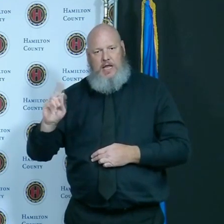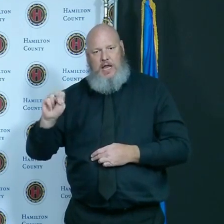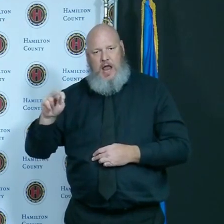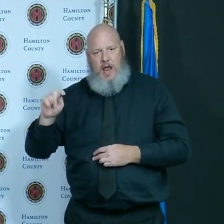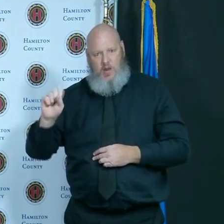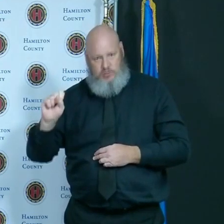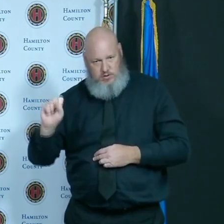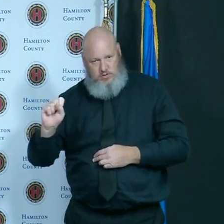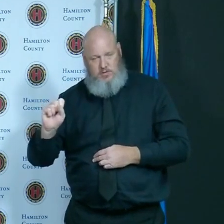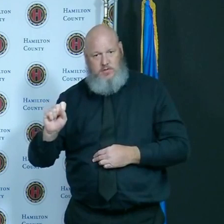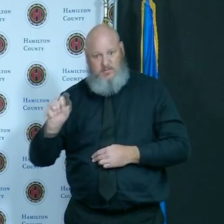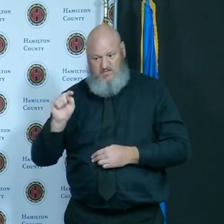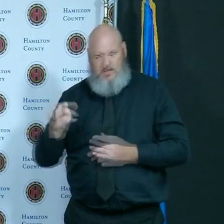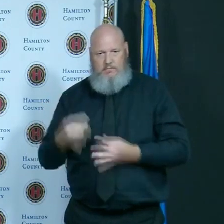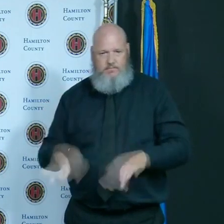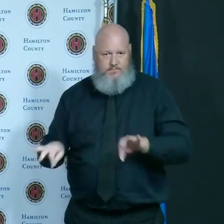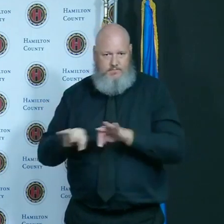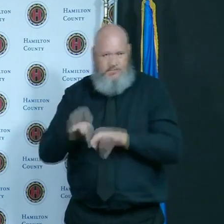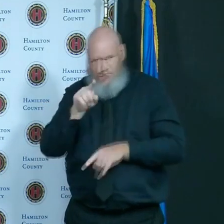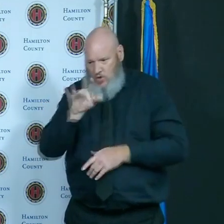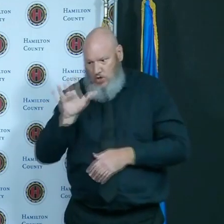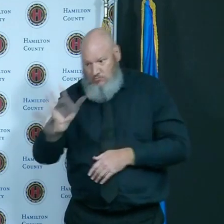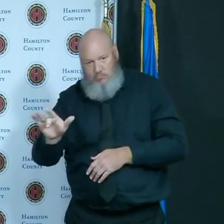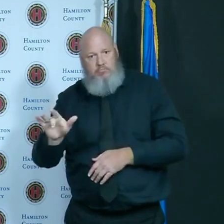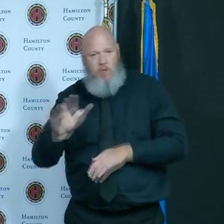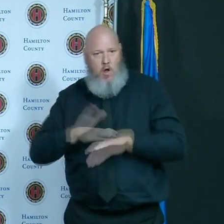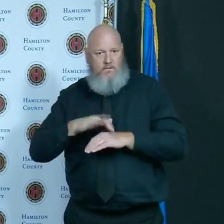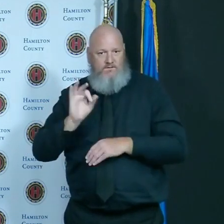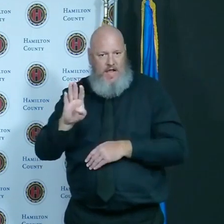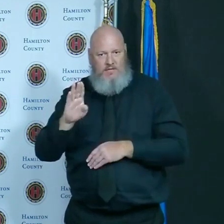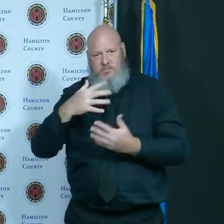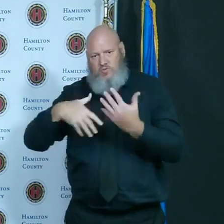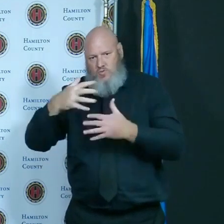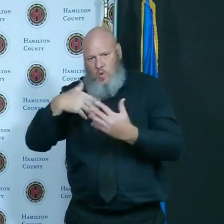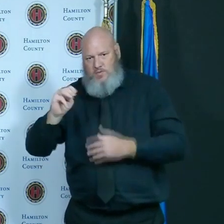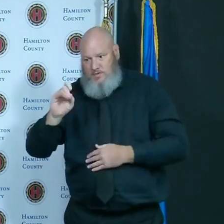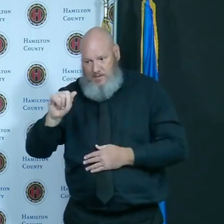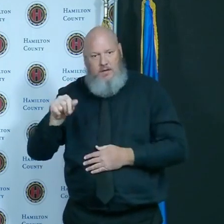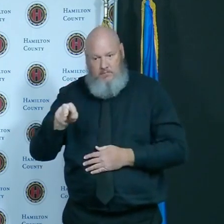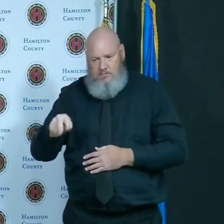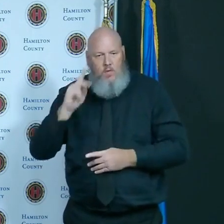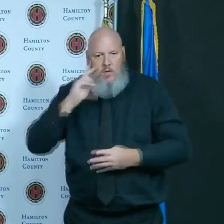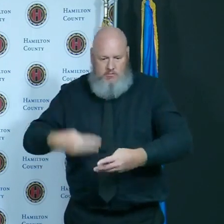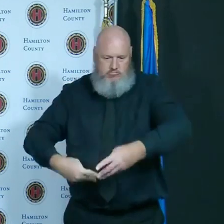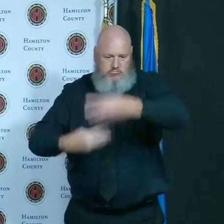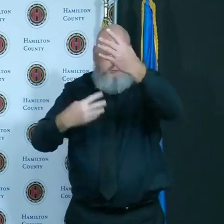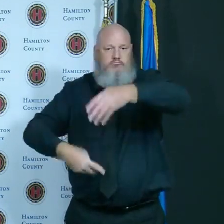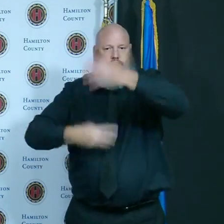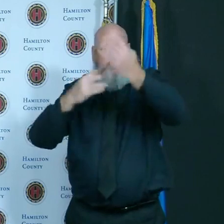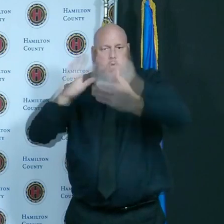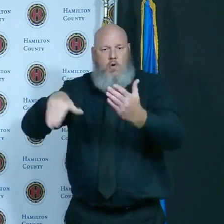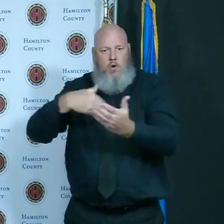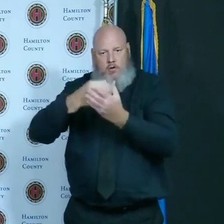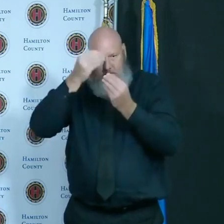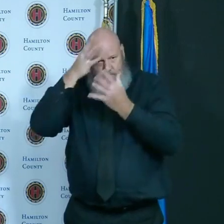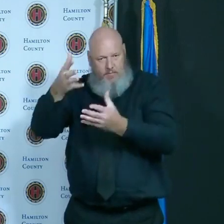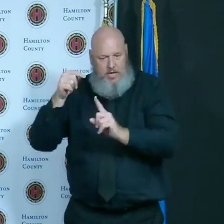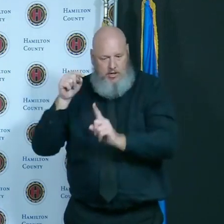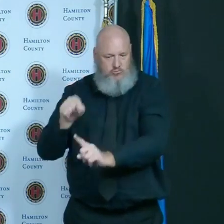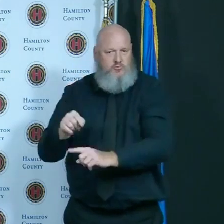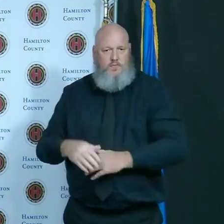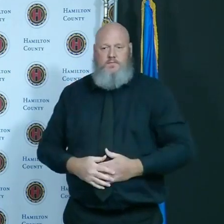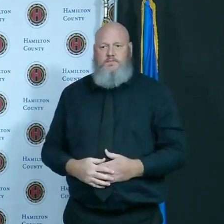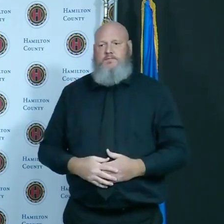encourage your friends and neighbors to do the same. The other thing that's going on right now that's, I hope not, but maybe